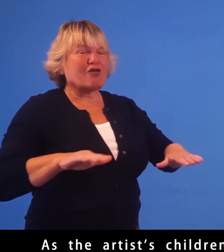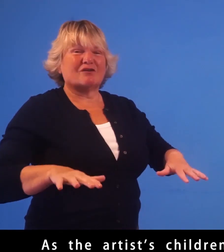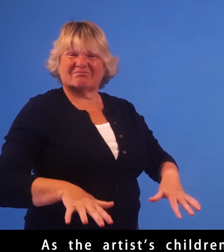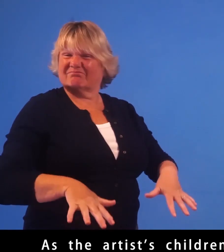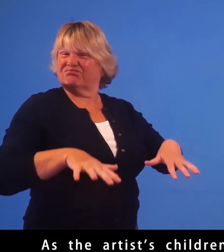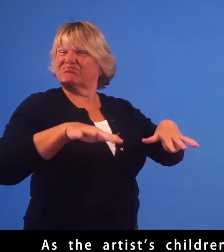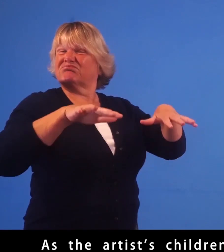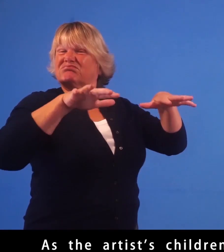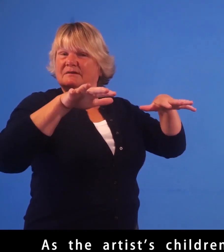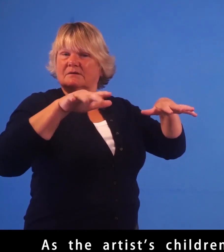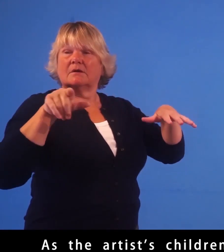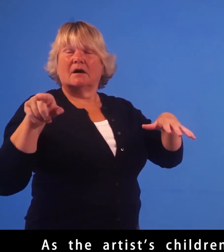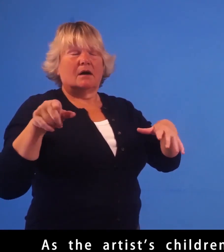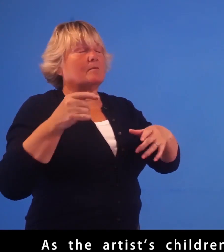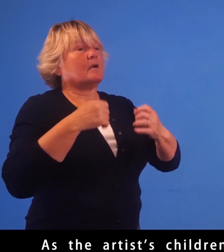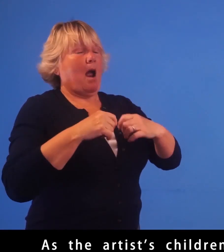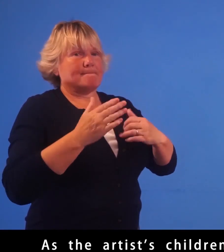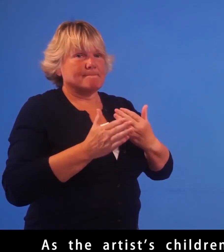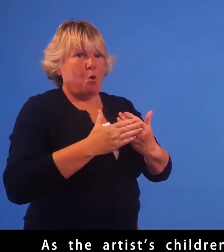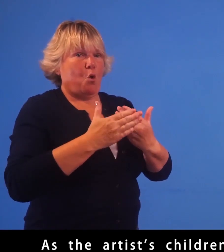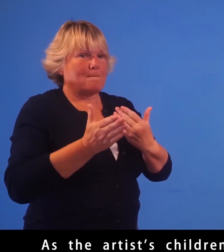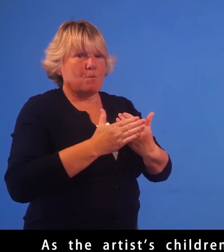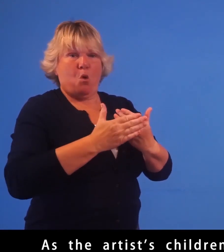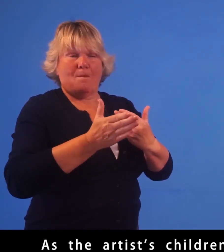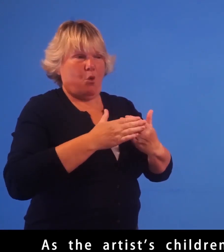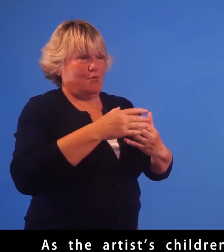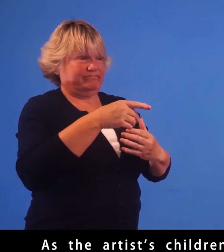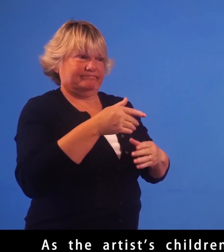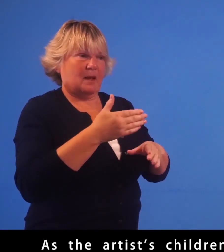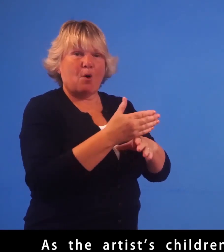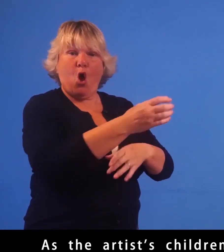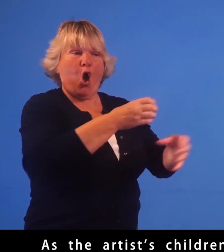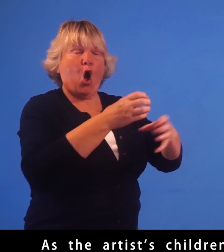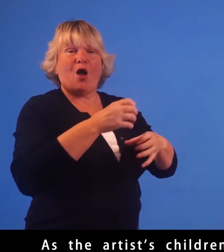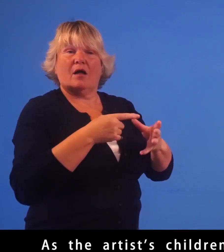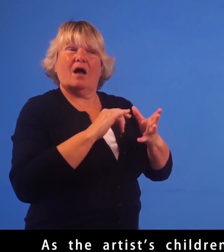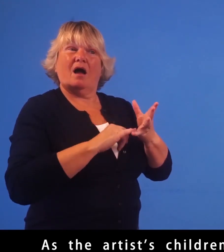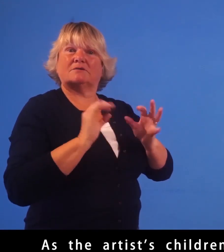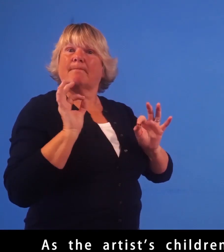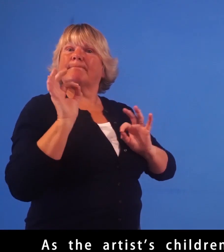As the artist's children grew up, he increasingly employed them as models in his paintings.